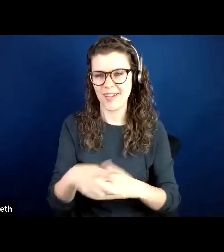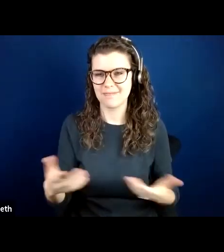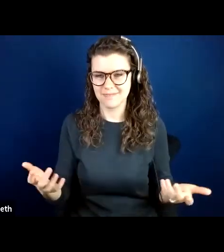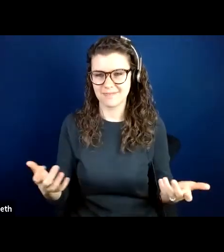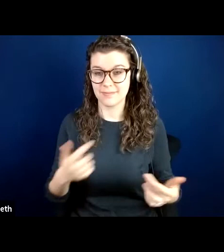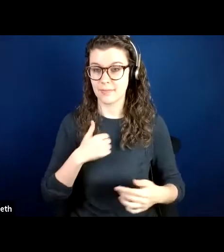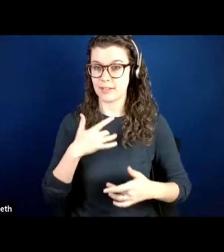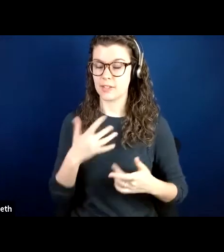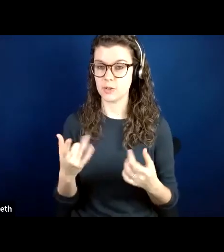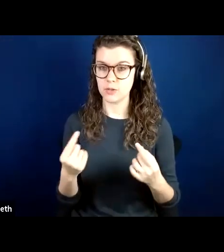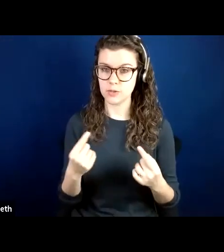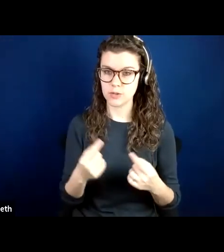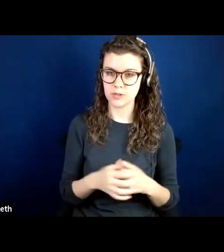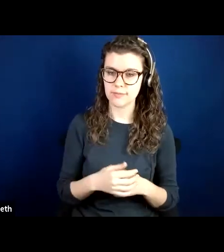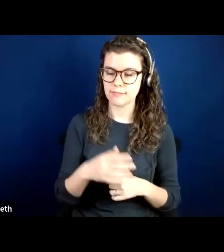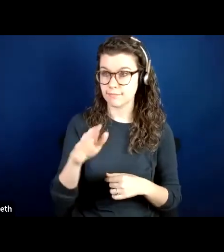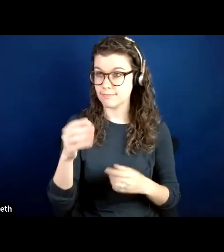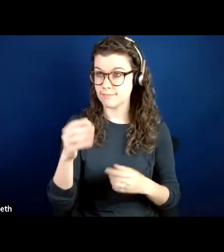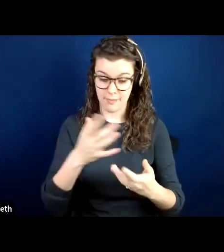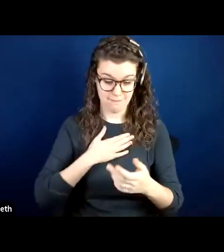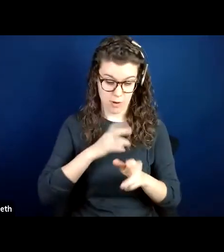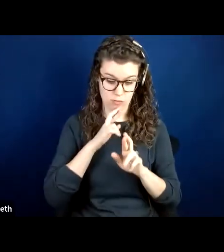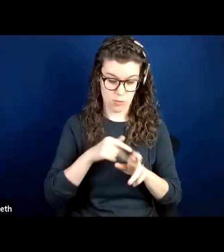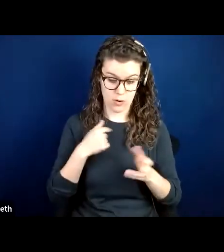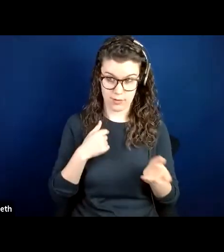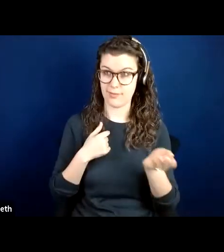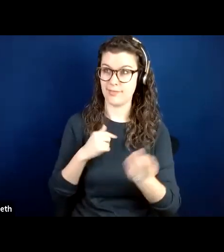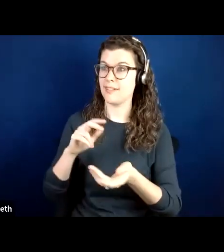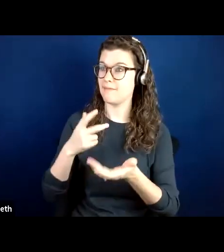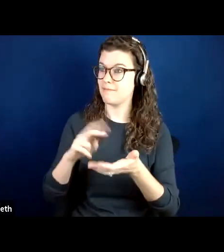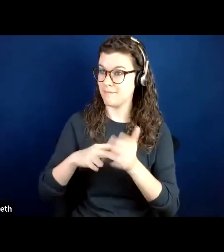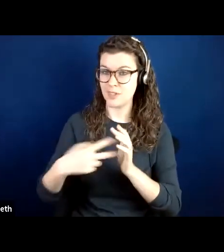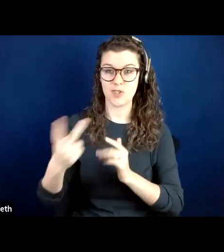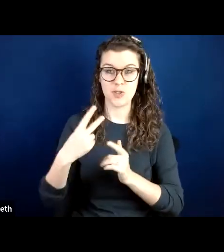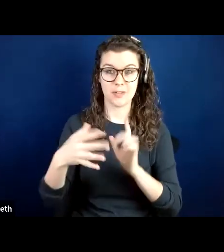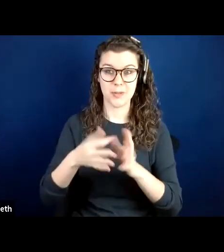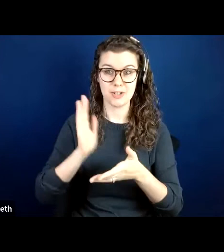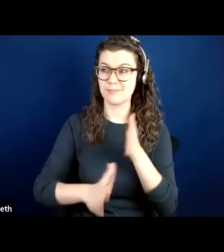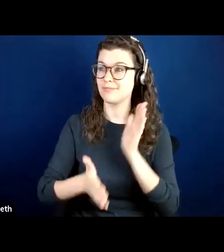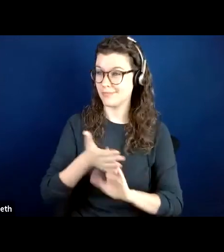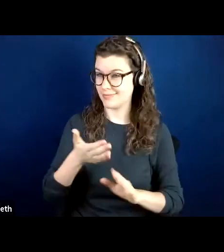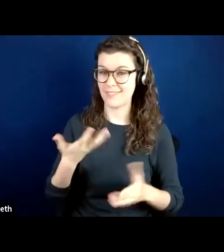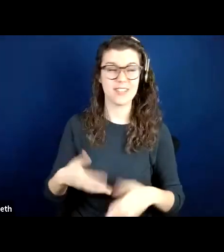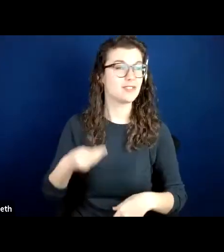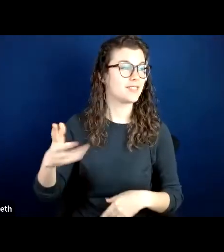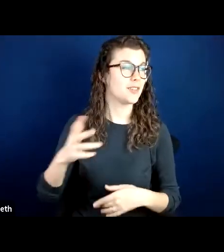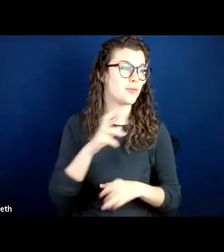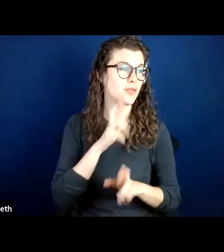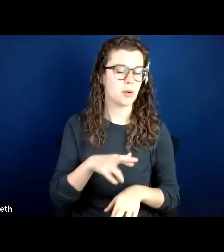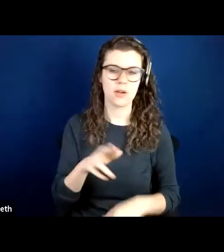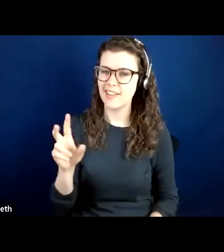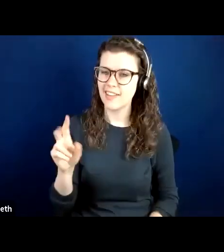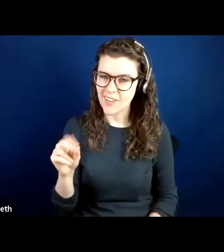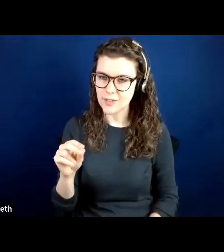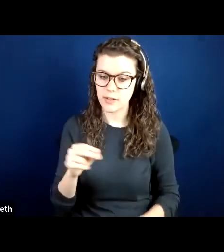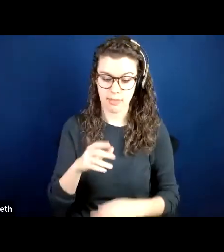people know that when I hand you my report, that's not the end of our relationship, right? I want to make sure that the report I'm giving you